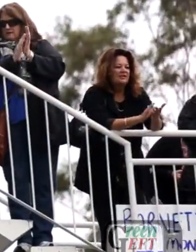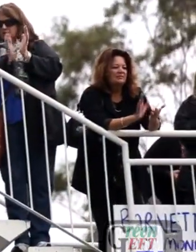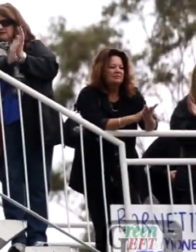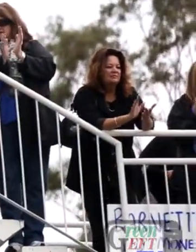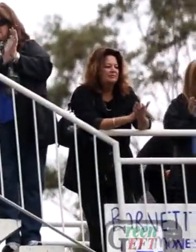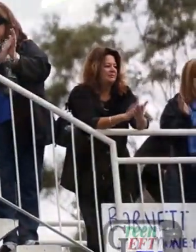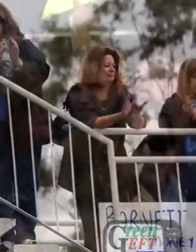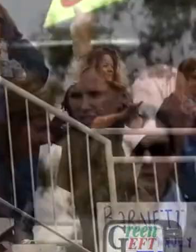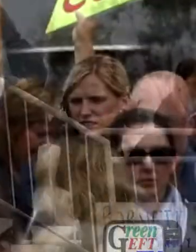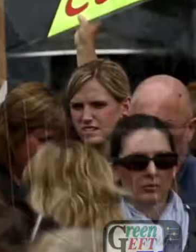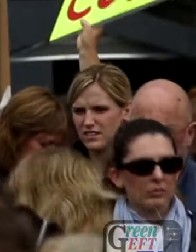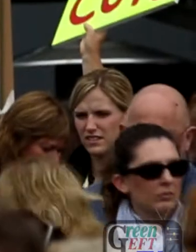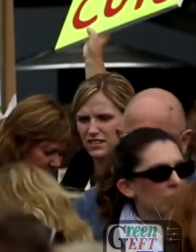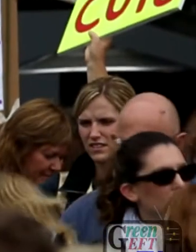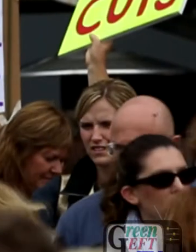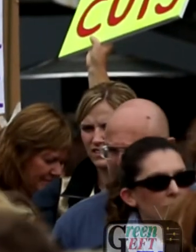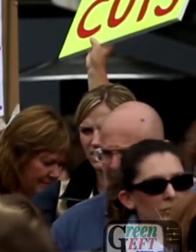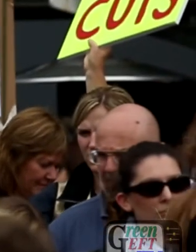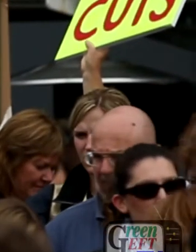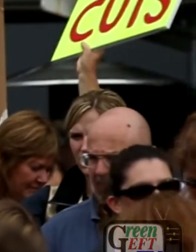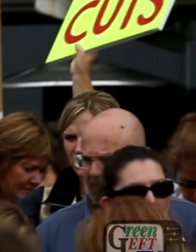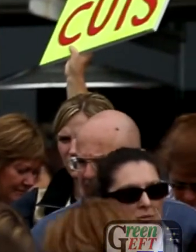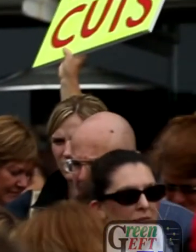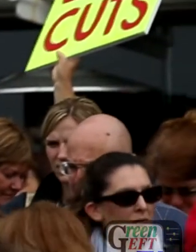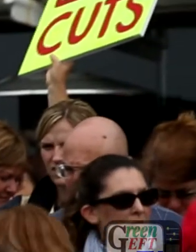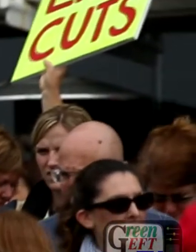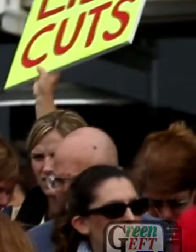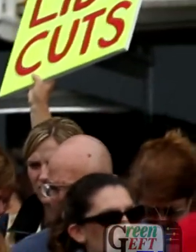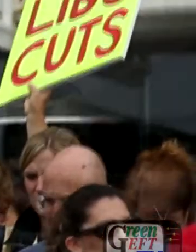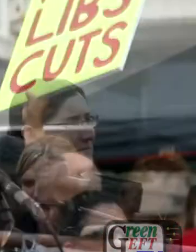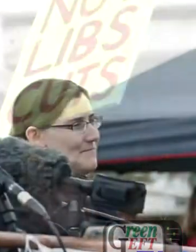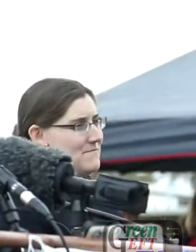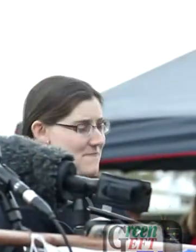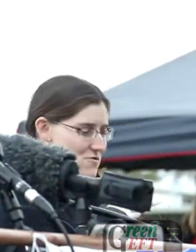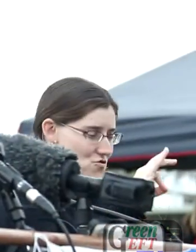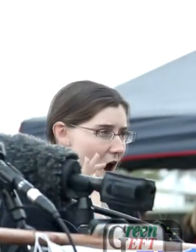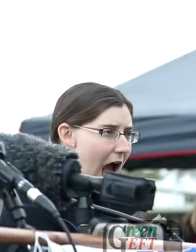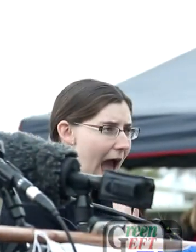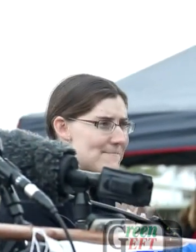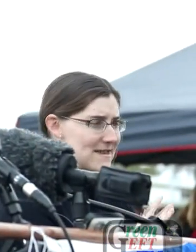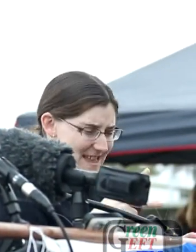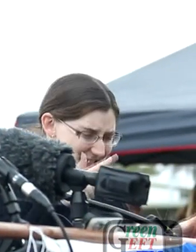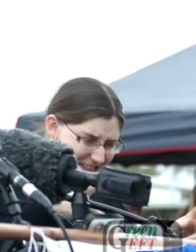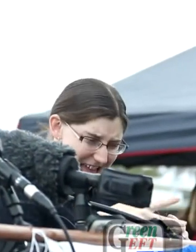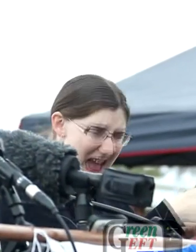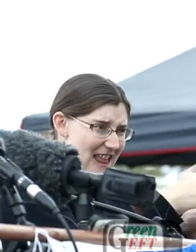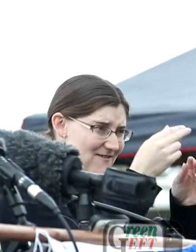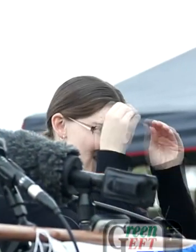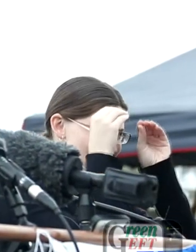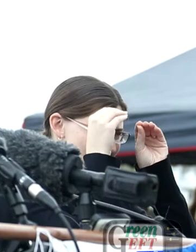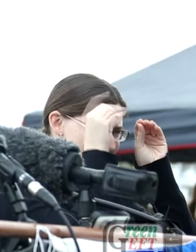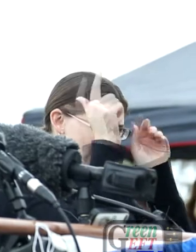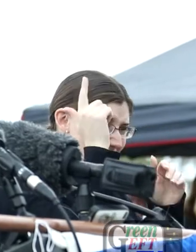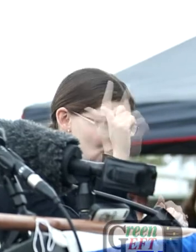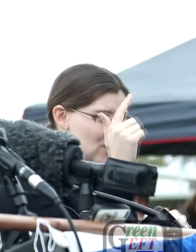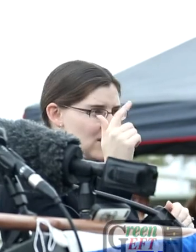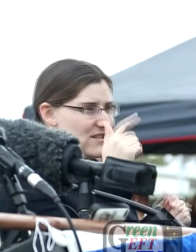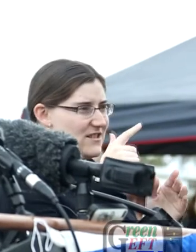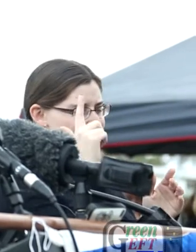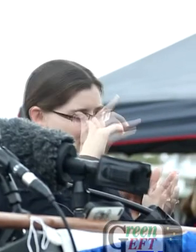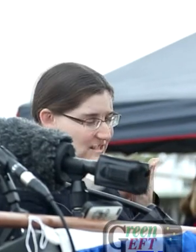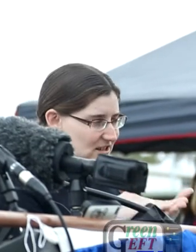to 1,000 fewer teachers in schools in 2014. We are not happy with cuts to educators. Our